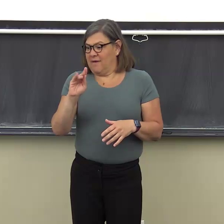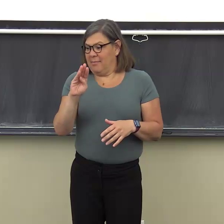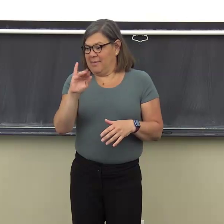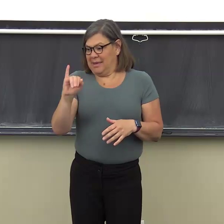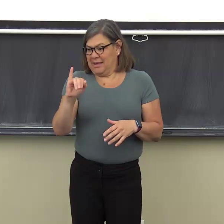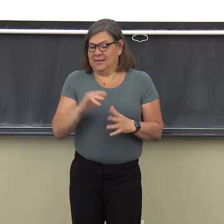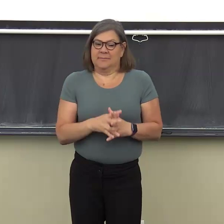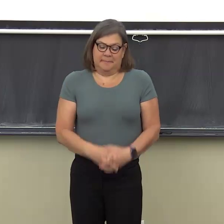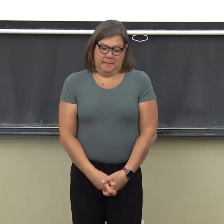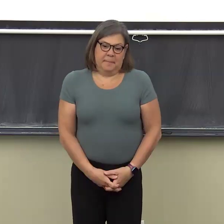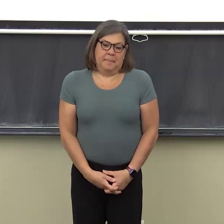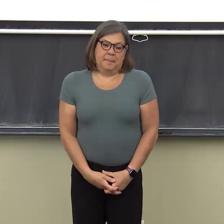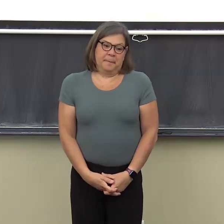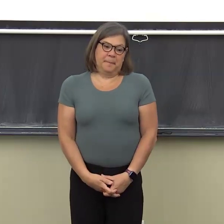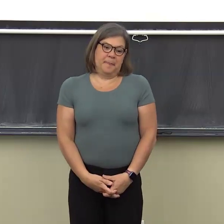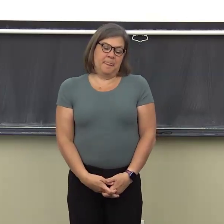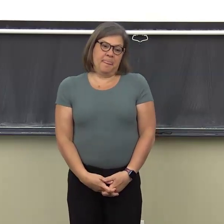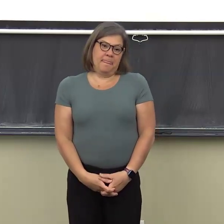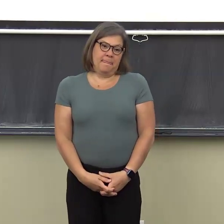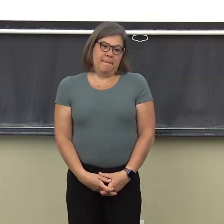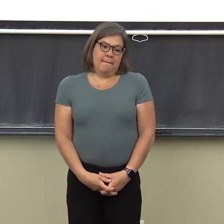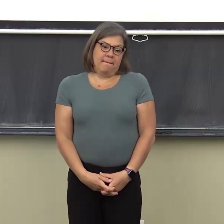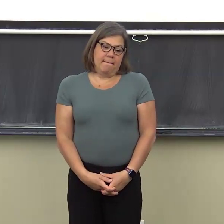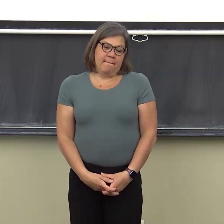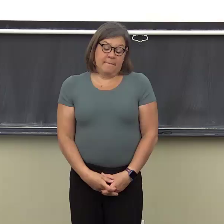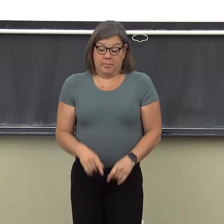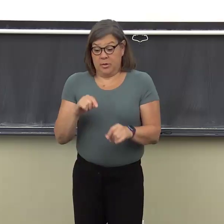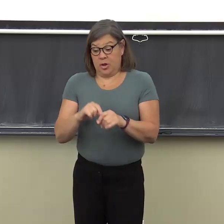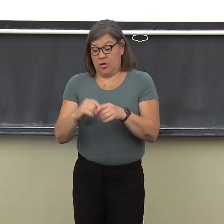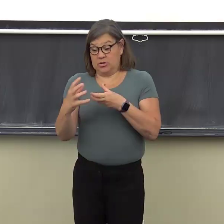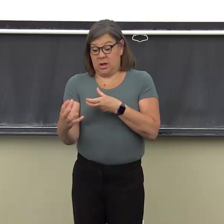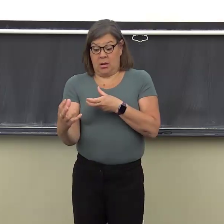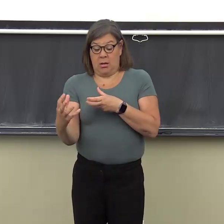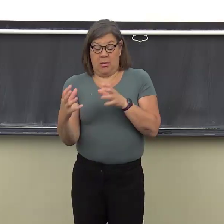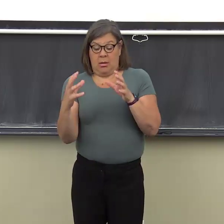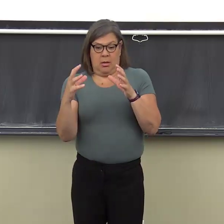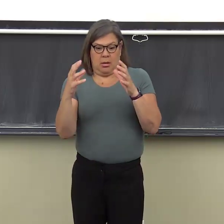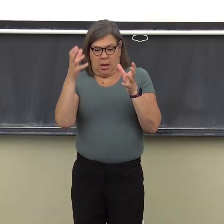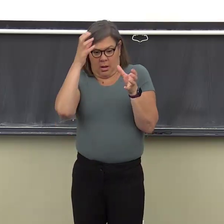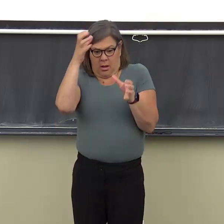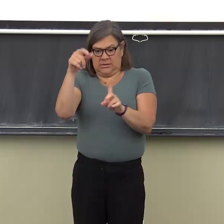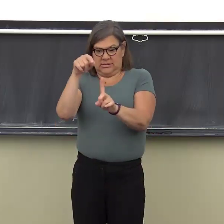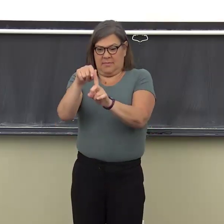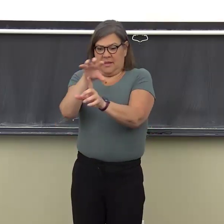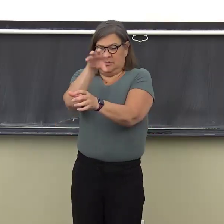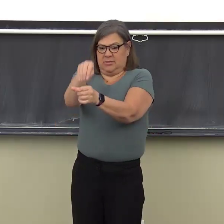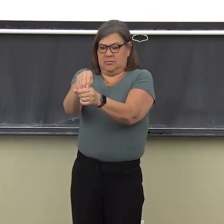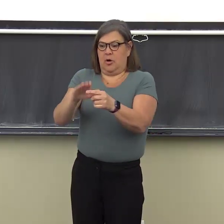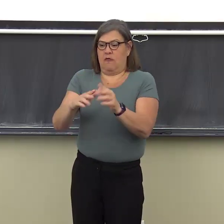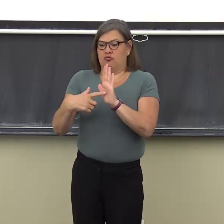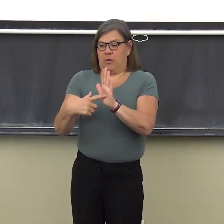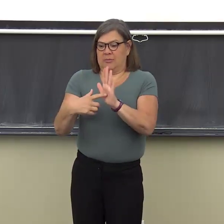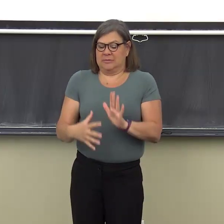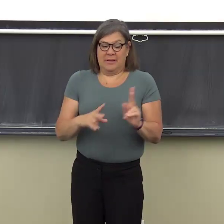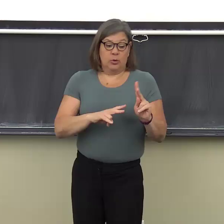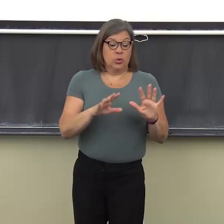is that there has been a capture of representation. So the people who organize a room or the people who